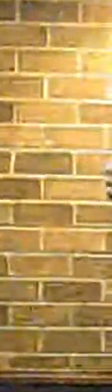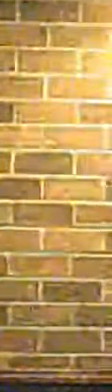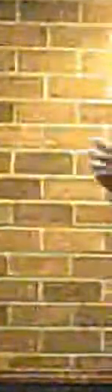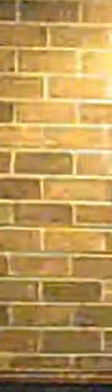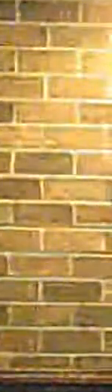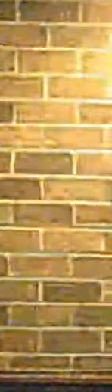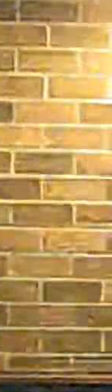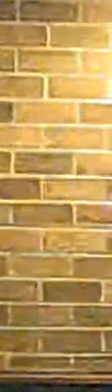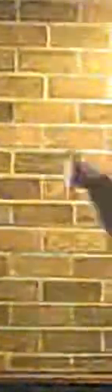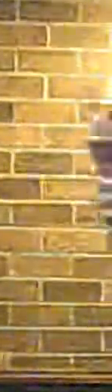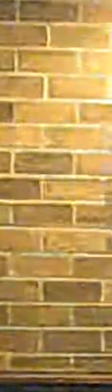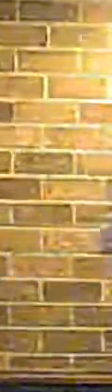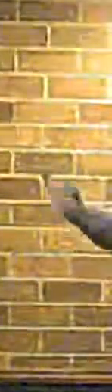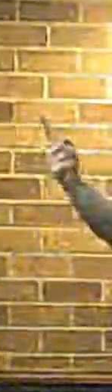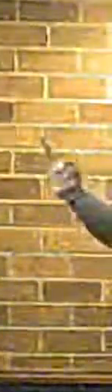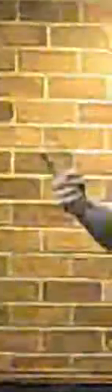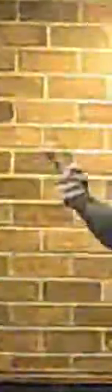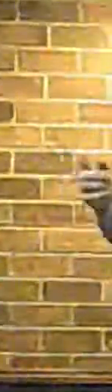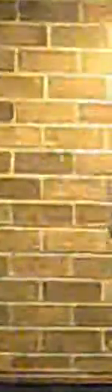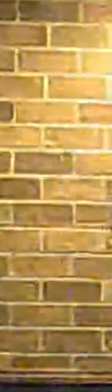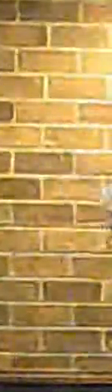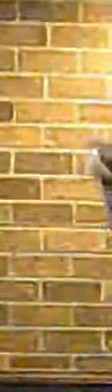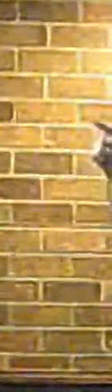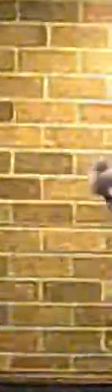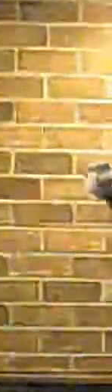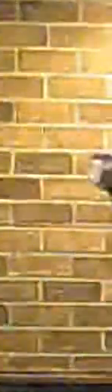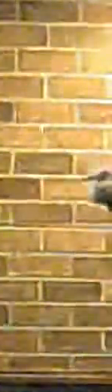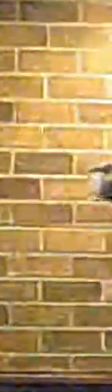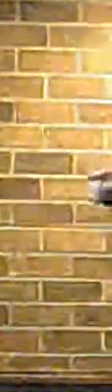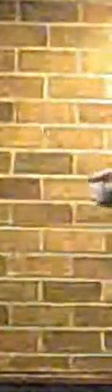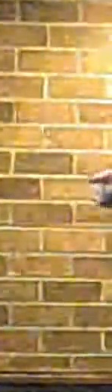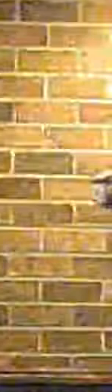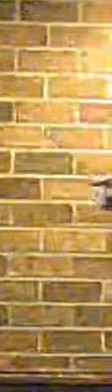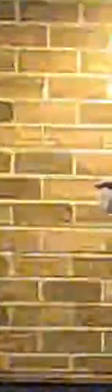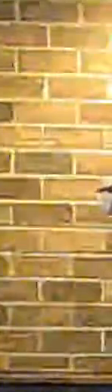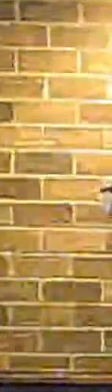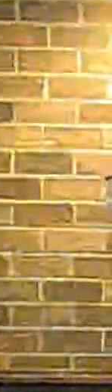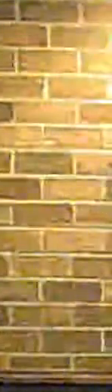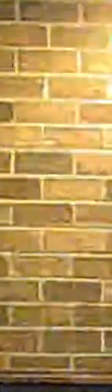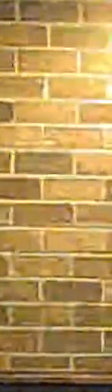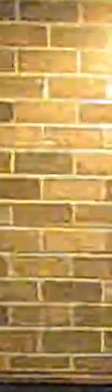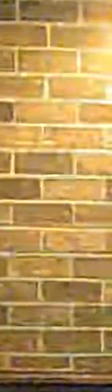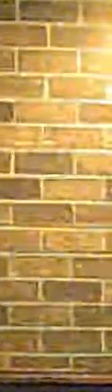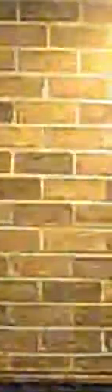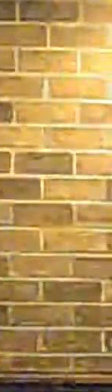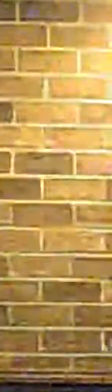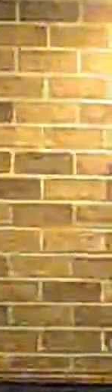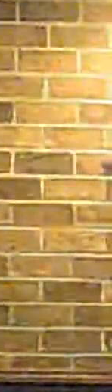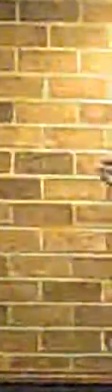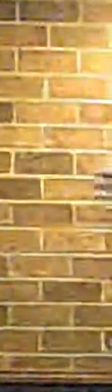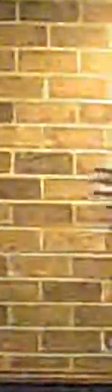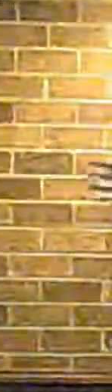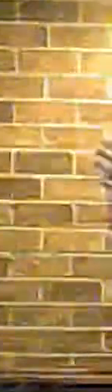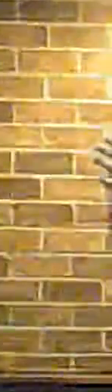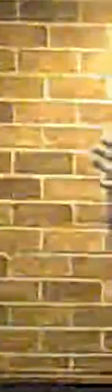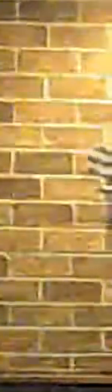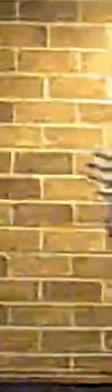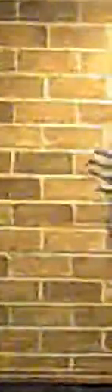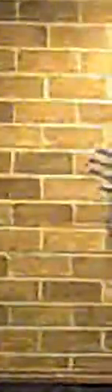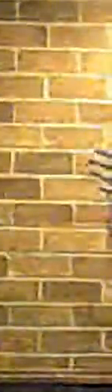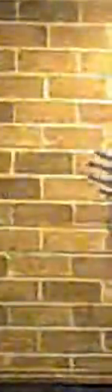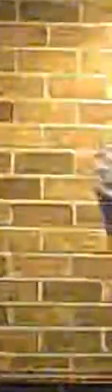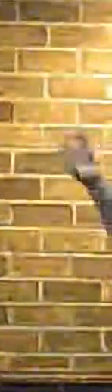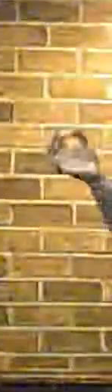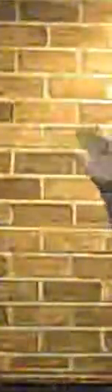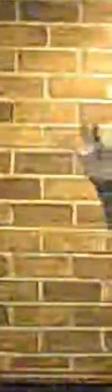In answer to another question, Mr. Armstrong stated that in terms of financial arrangements, there